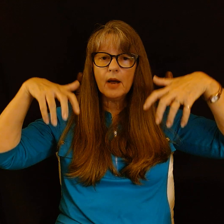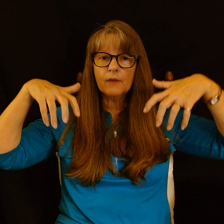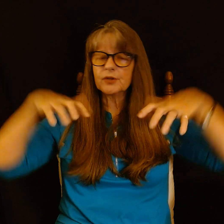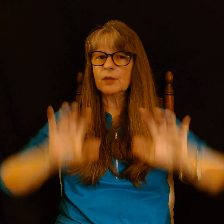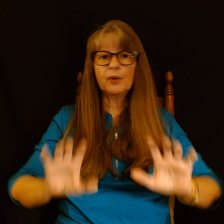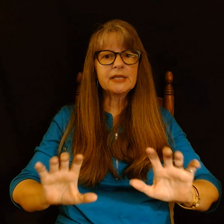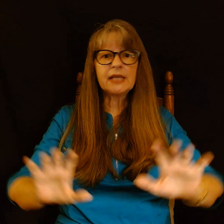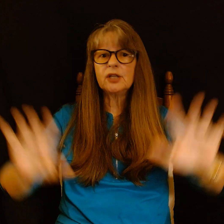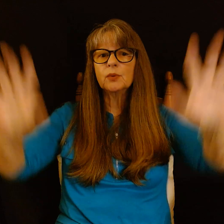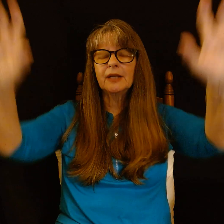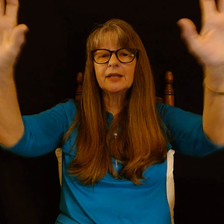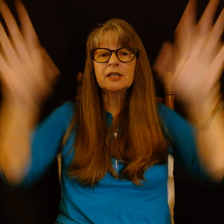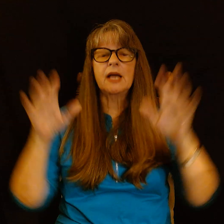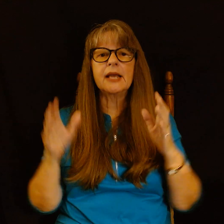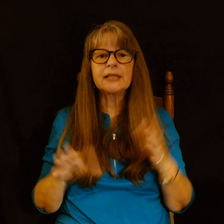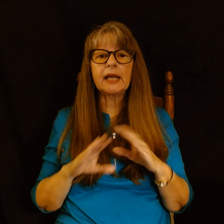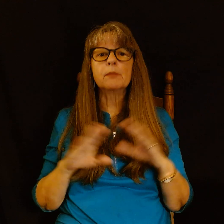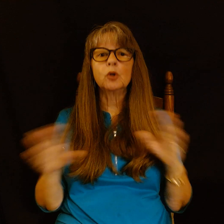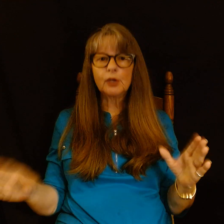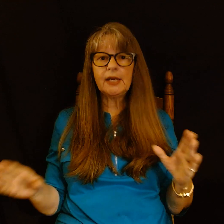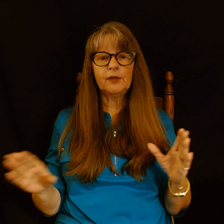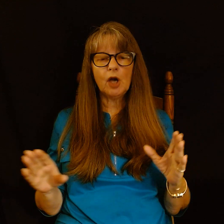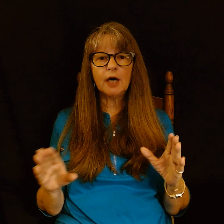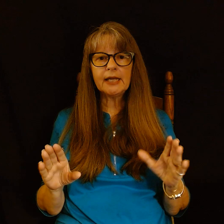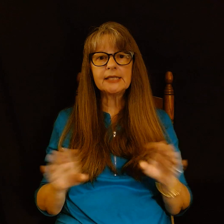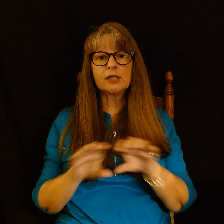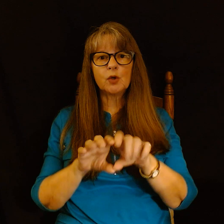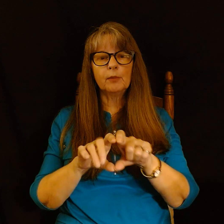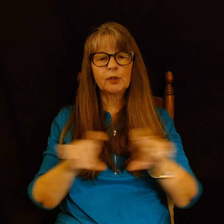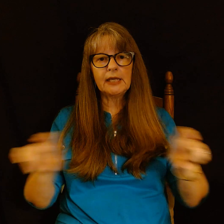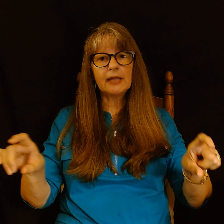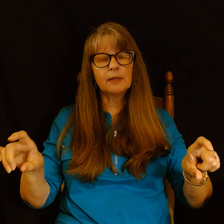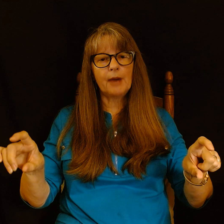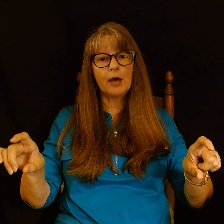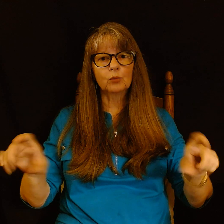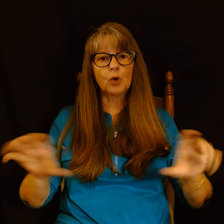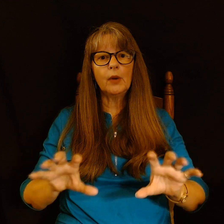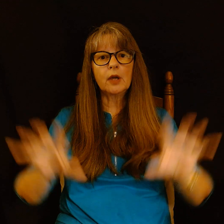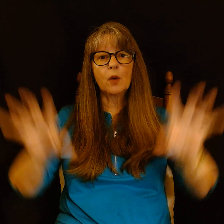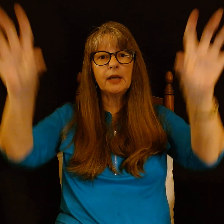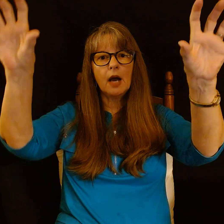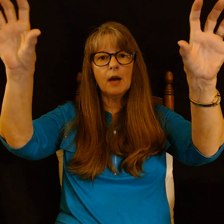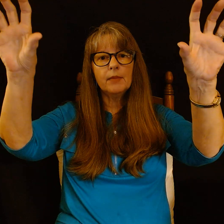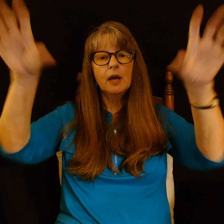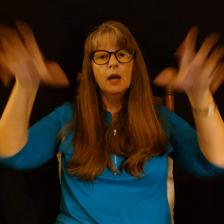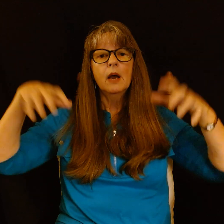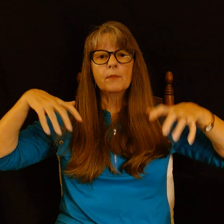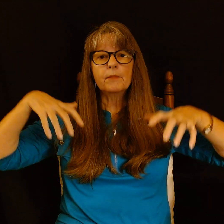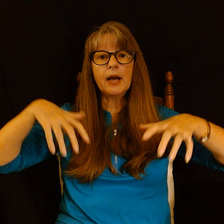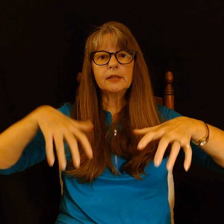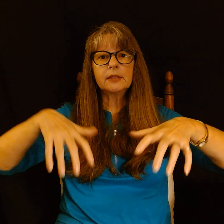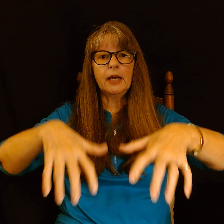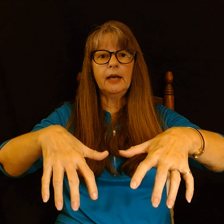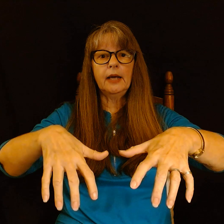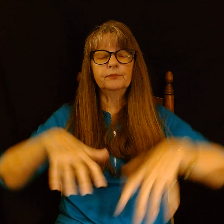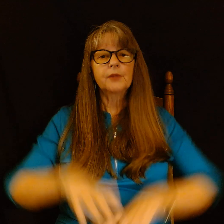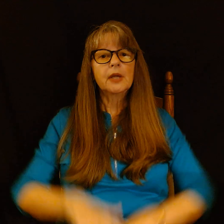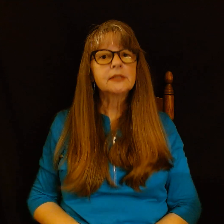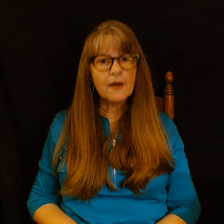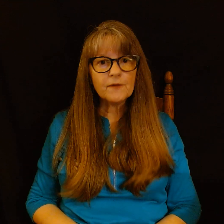For some reason, I do it like this because it's like I'm looking at the audience, and so I'm looking at the bottom row and going up. But